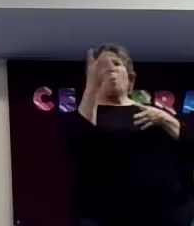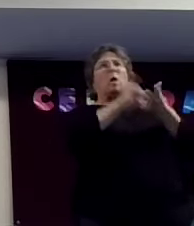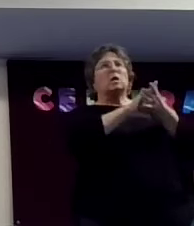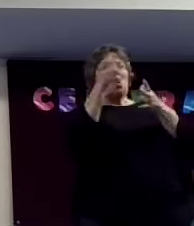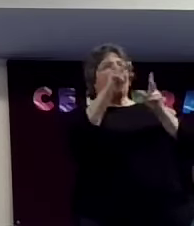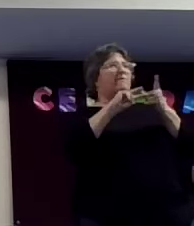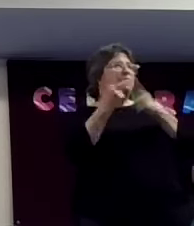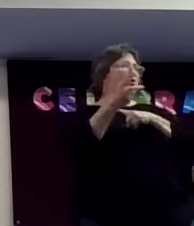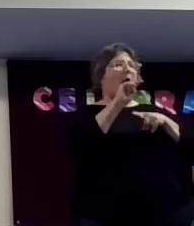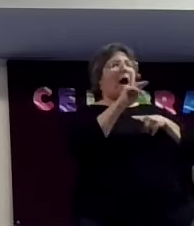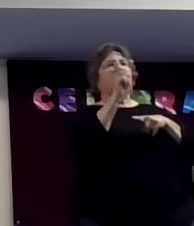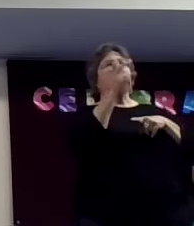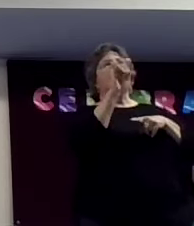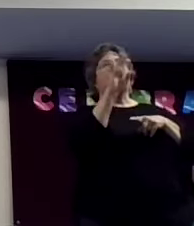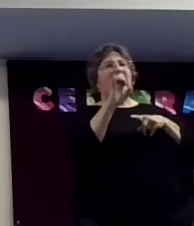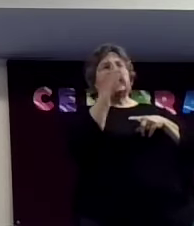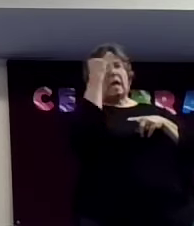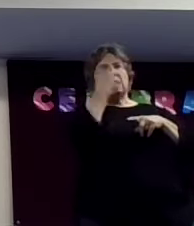issue?